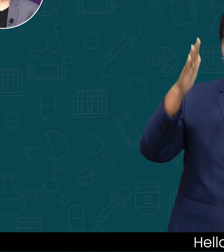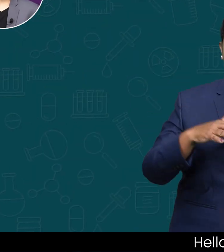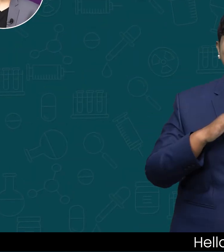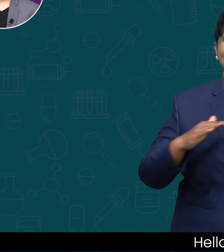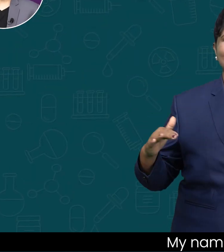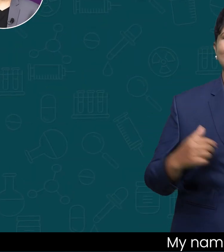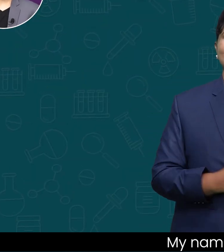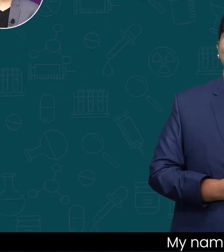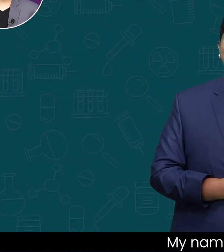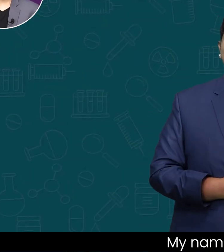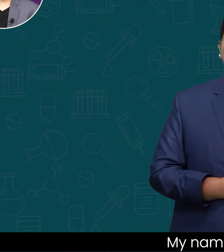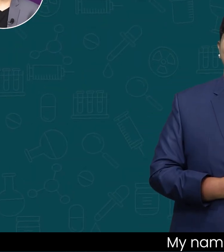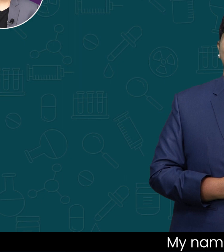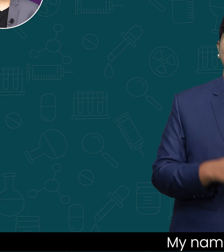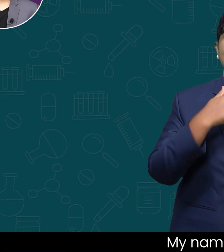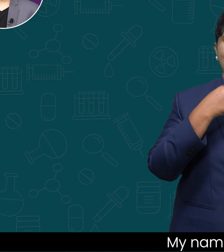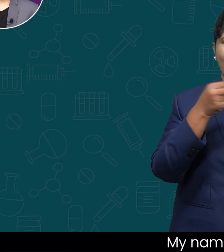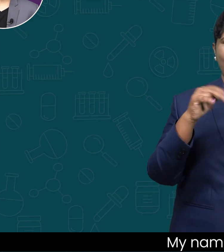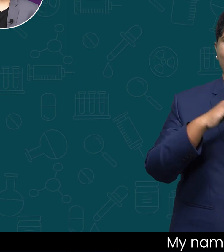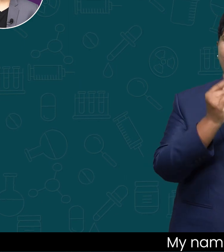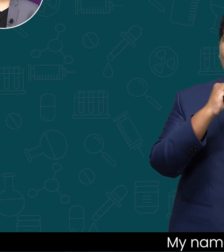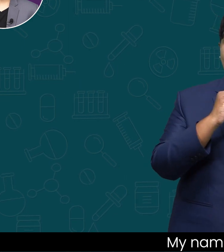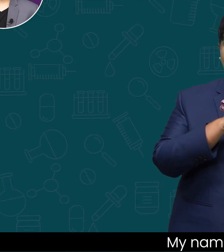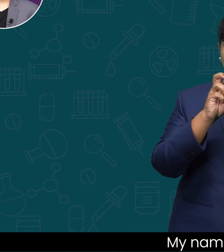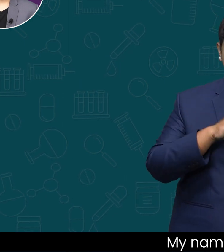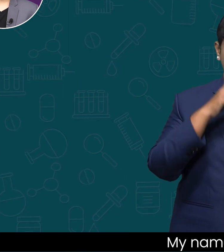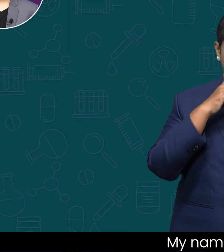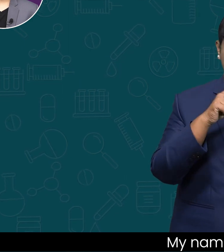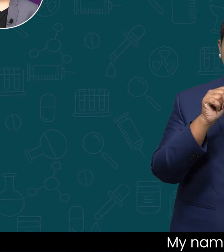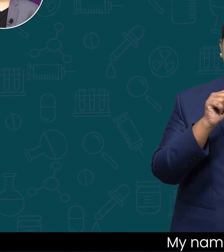children, my name is Shishmita.